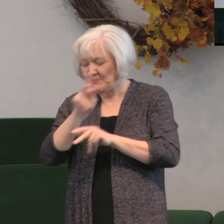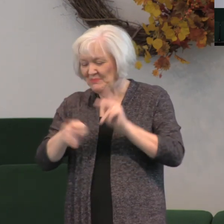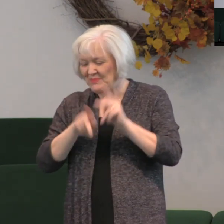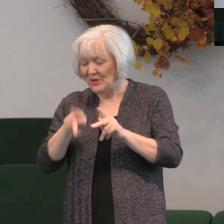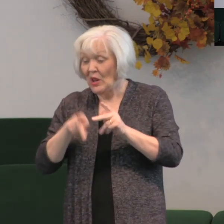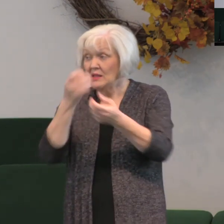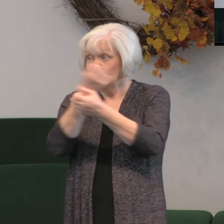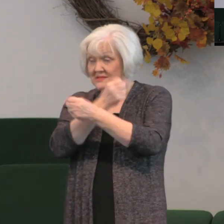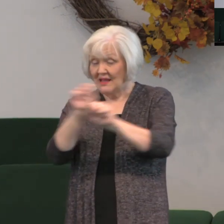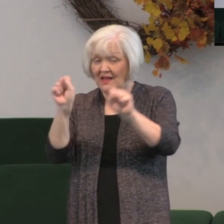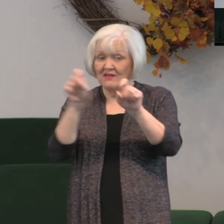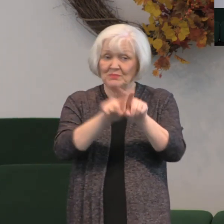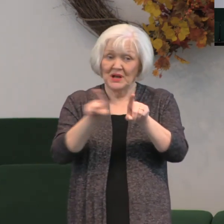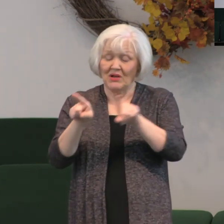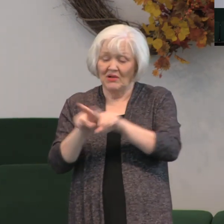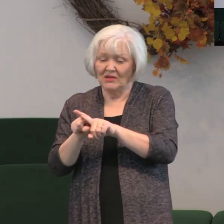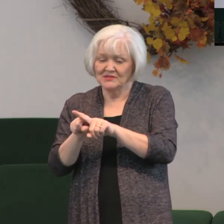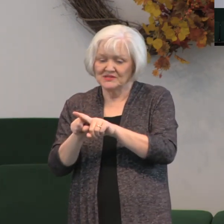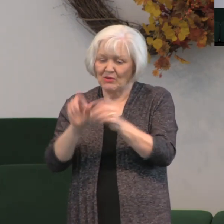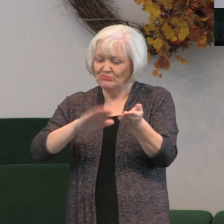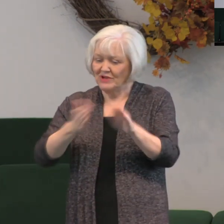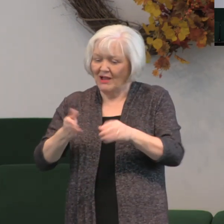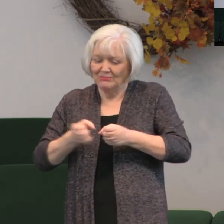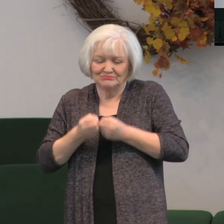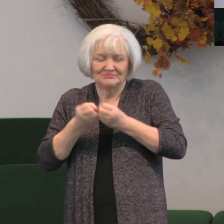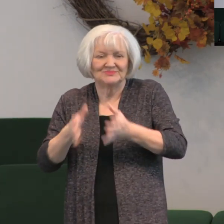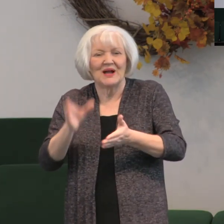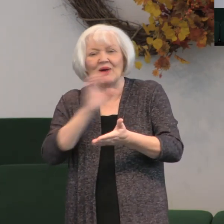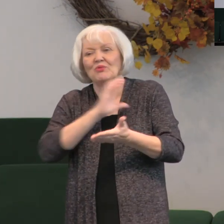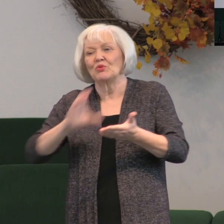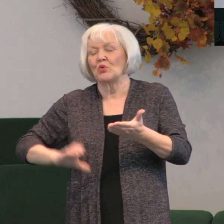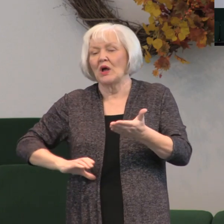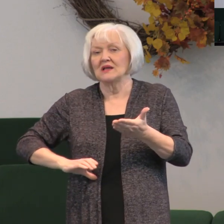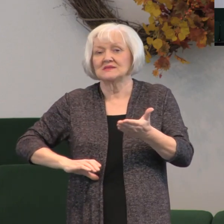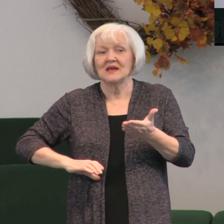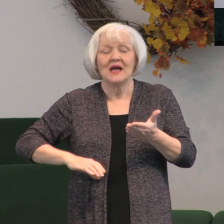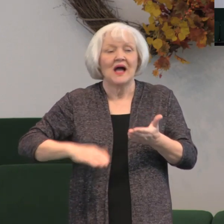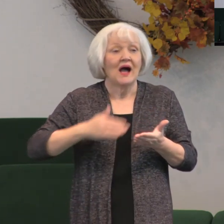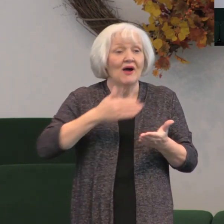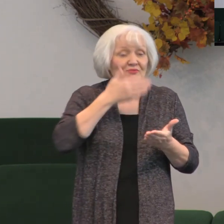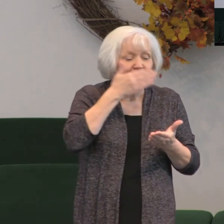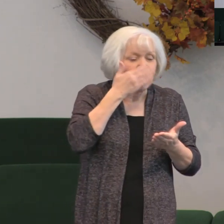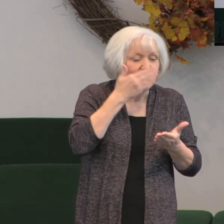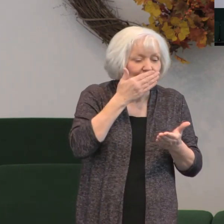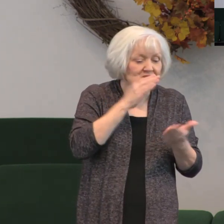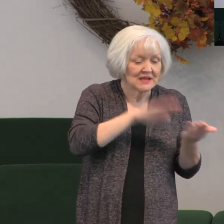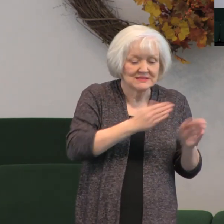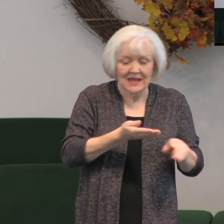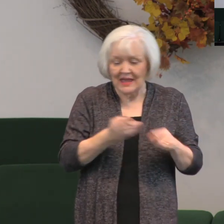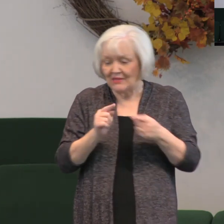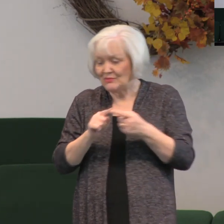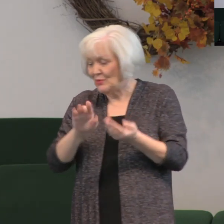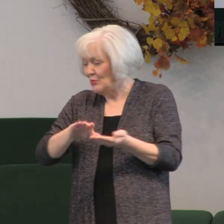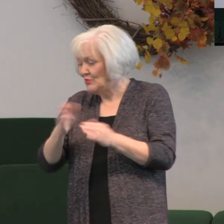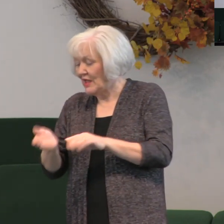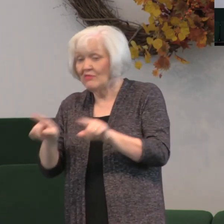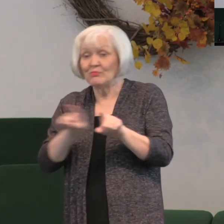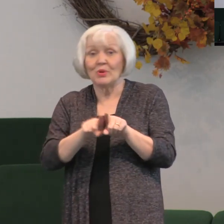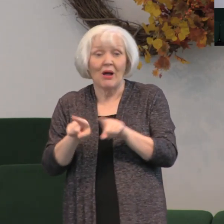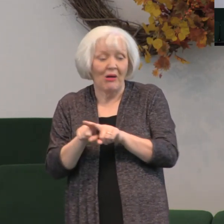perishing. to one a fragrance from death to death to another the fragrance from life to life.